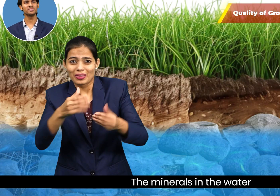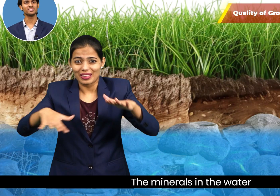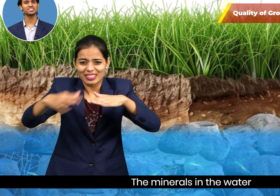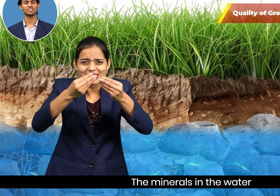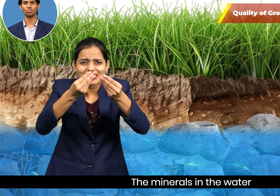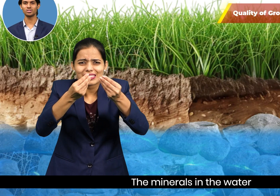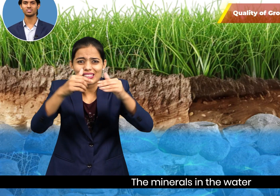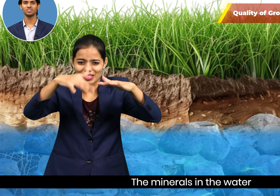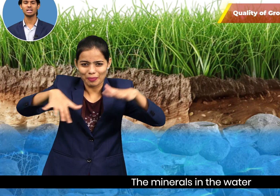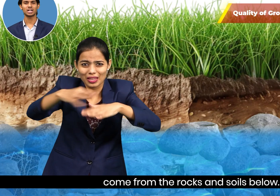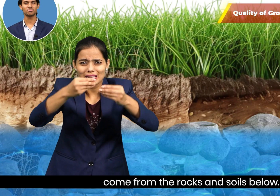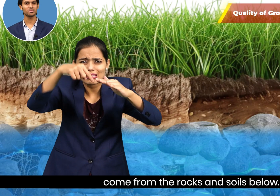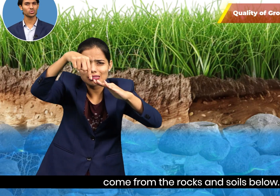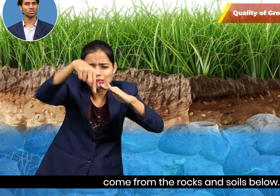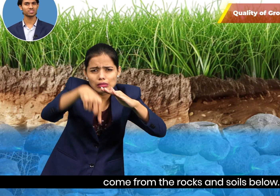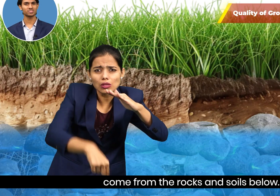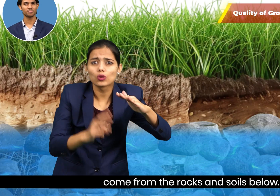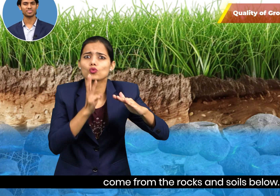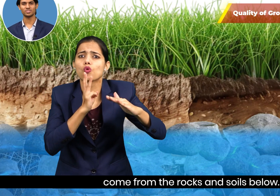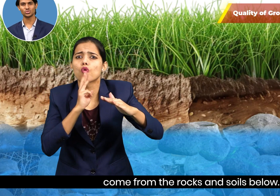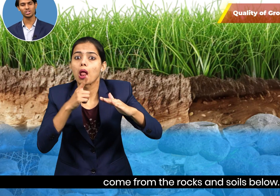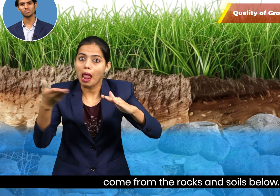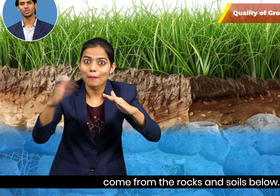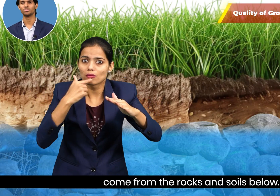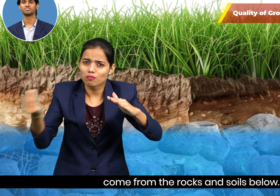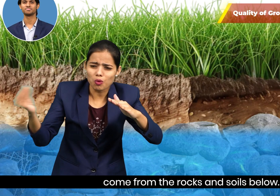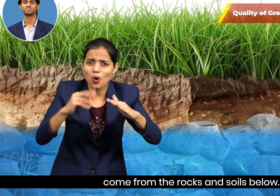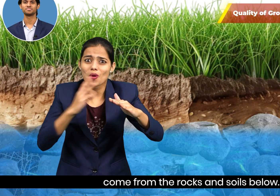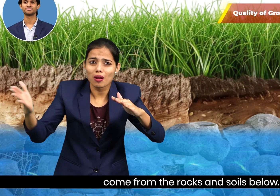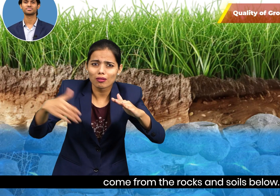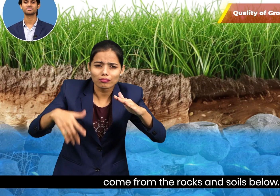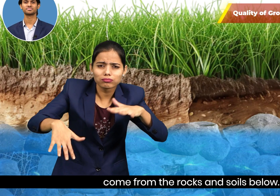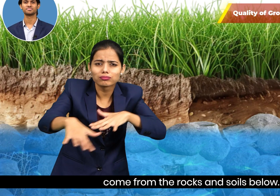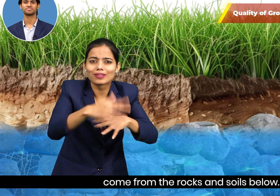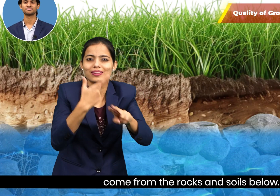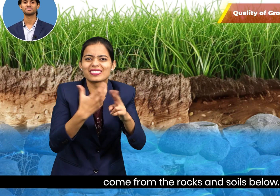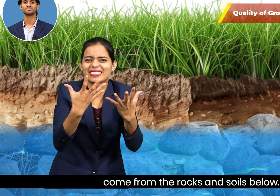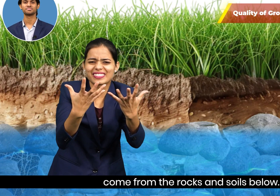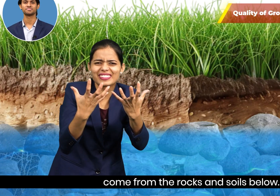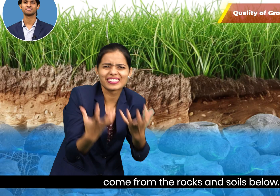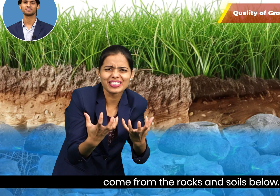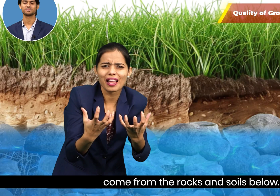The minerals in the water come from the rocks and the soils below.